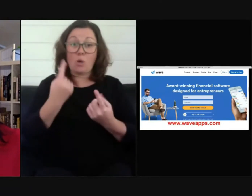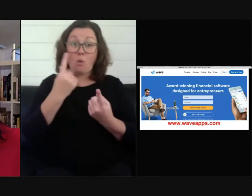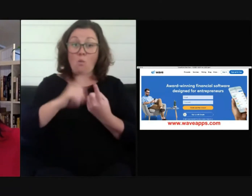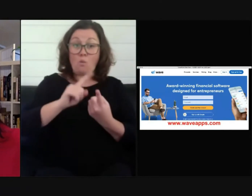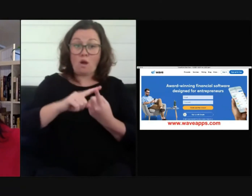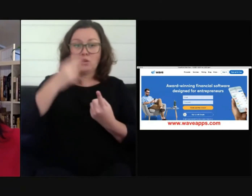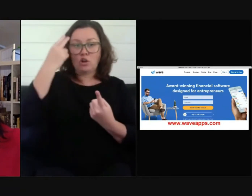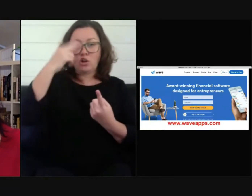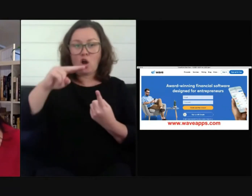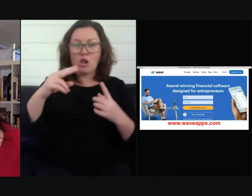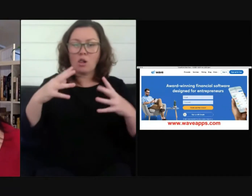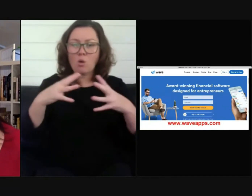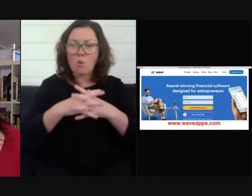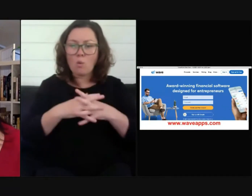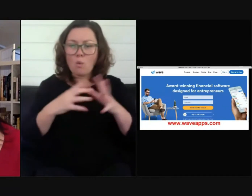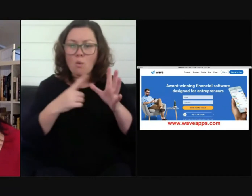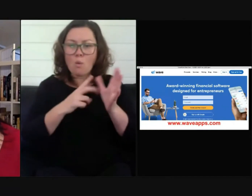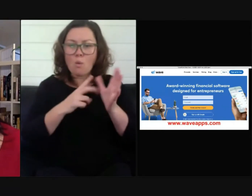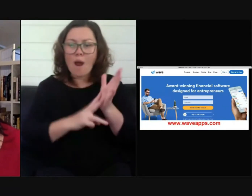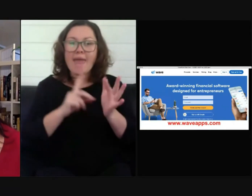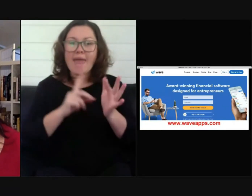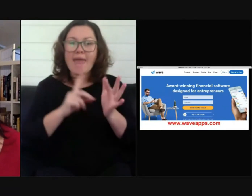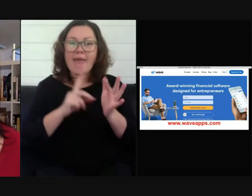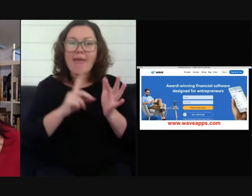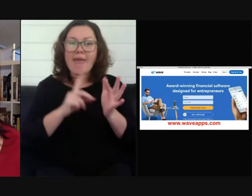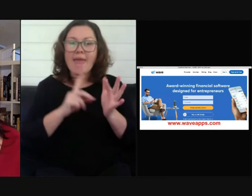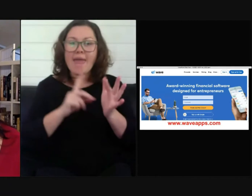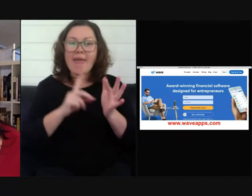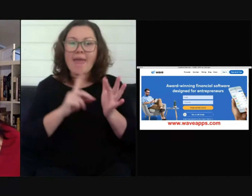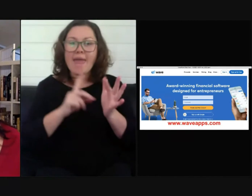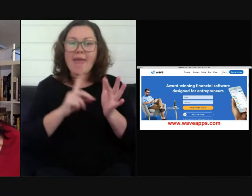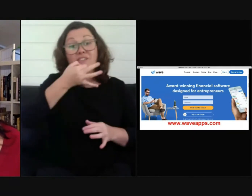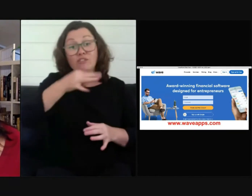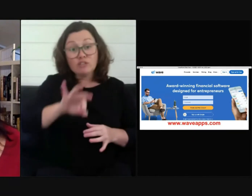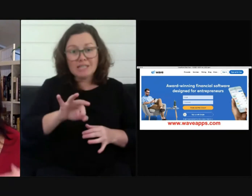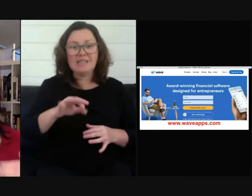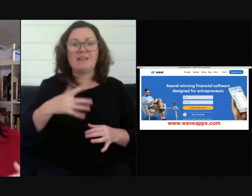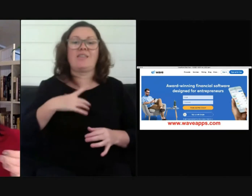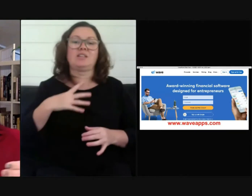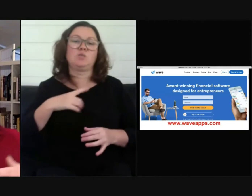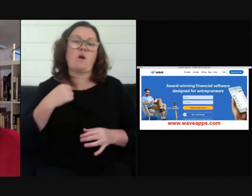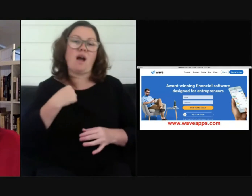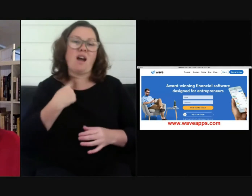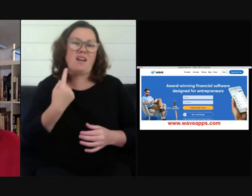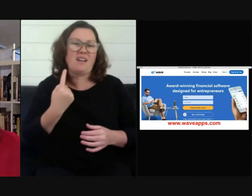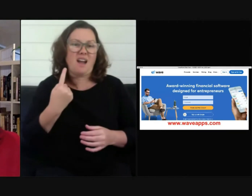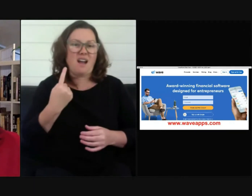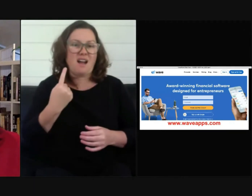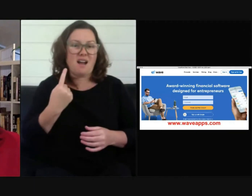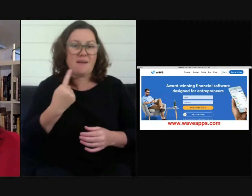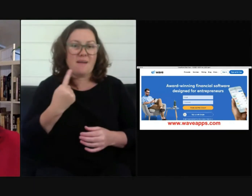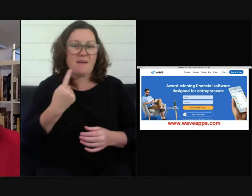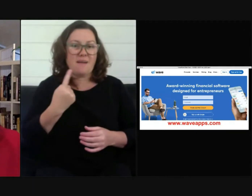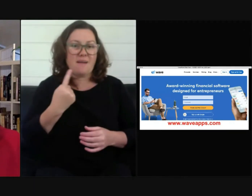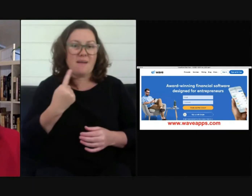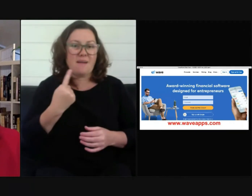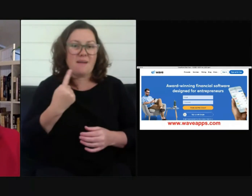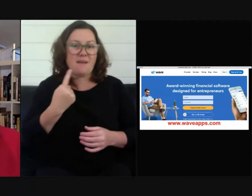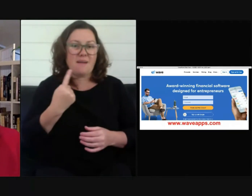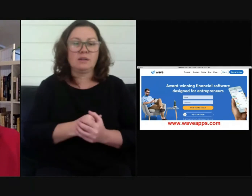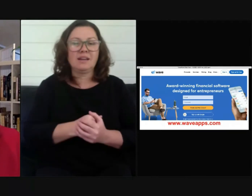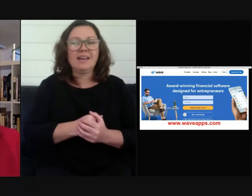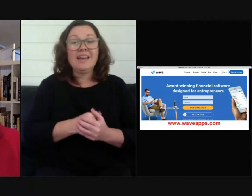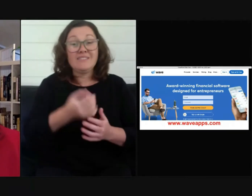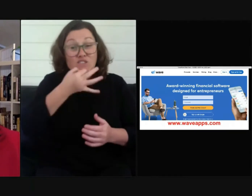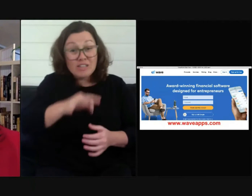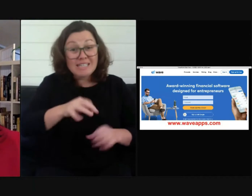is free, which is why I'm mentioning it, but it does have some limitations due to the fact that it's